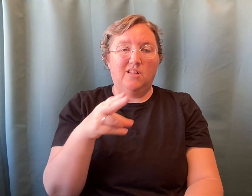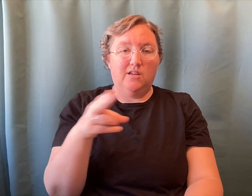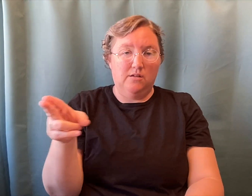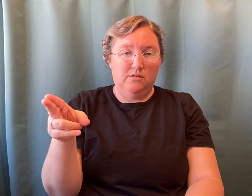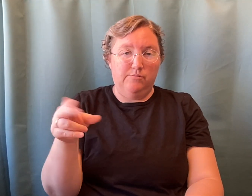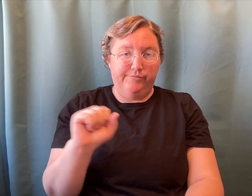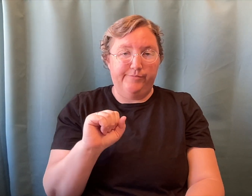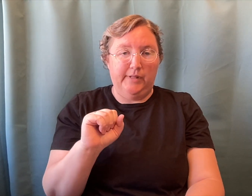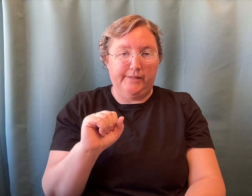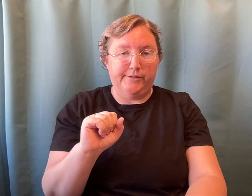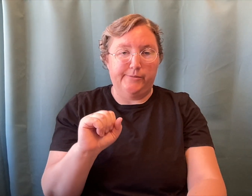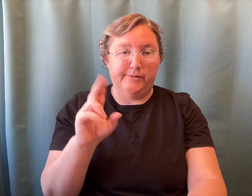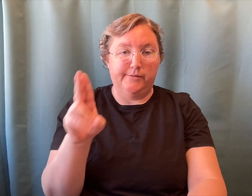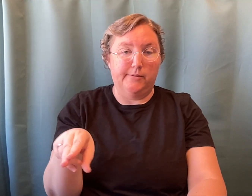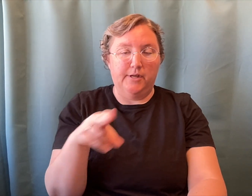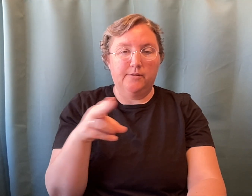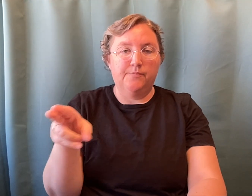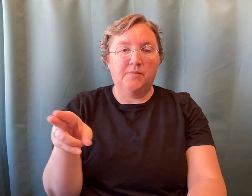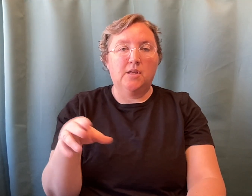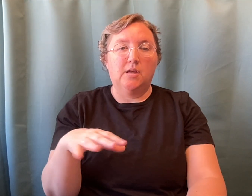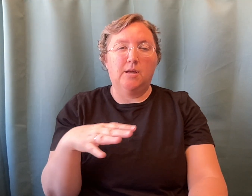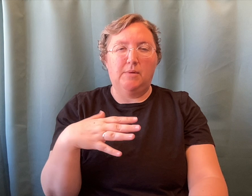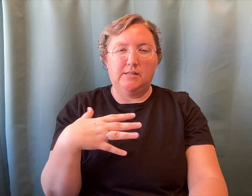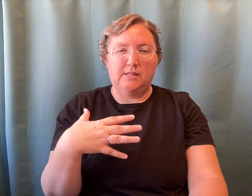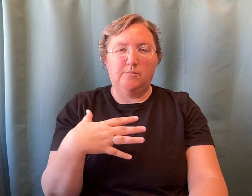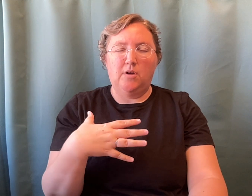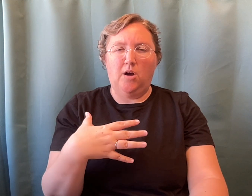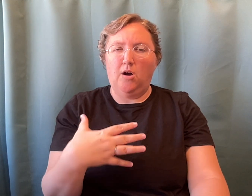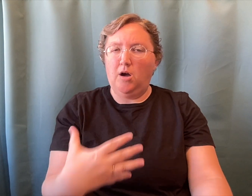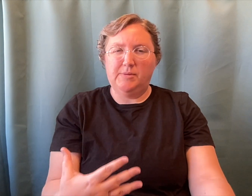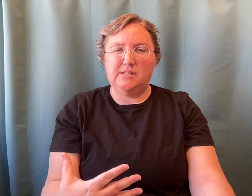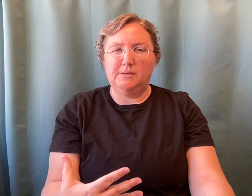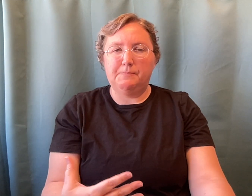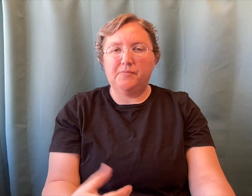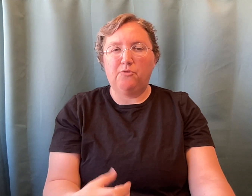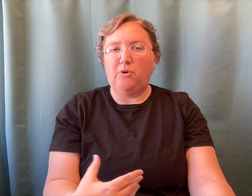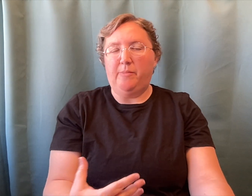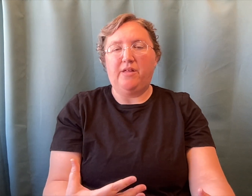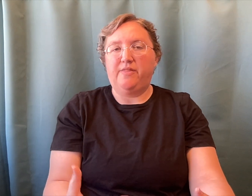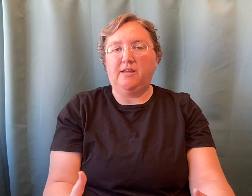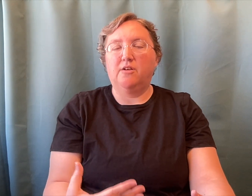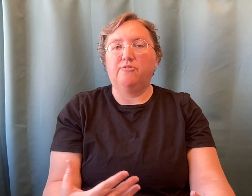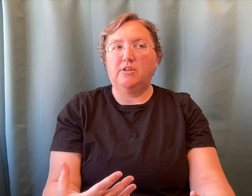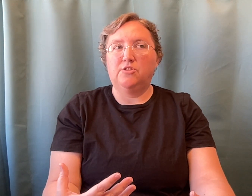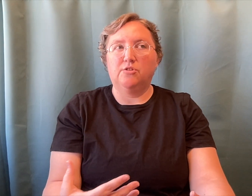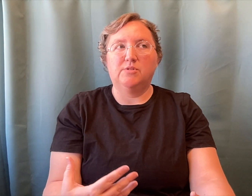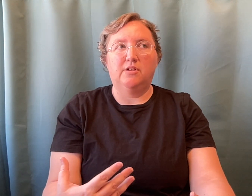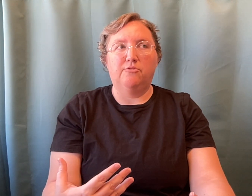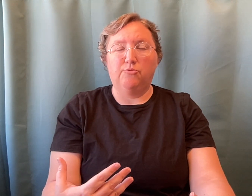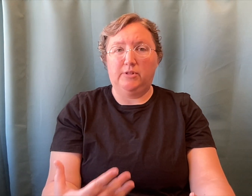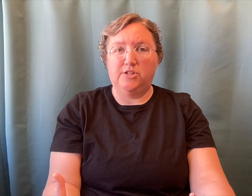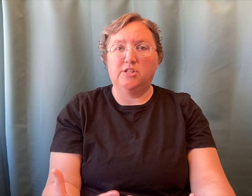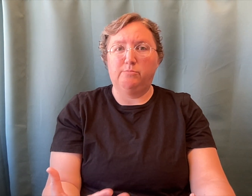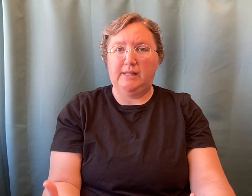like bless you, Gesundheit. It may seem opposite of what we might think of in terms of religious